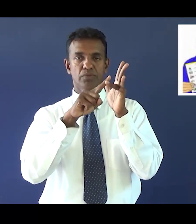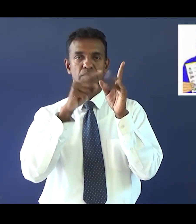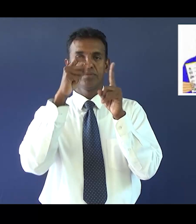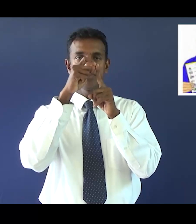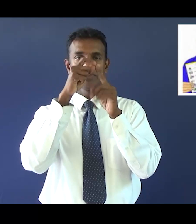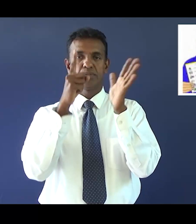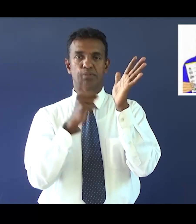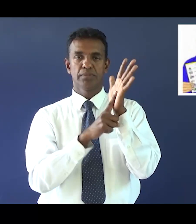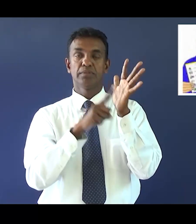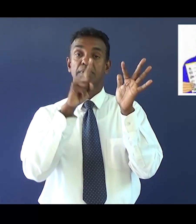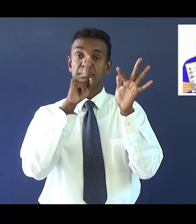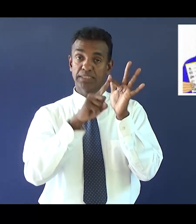Limited.